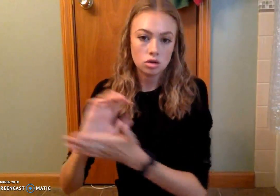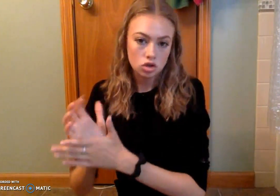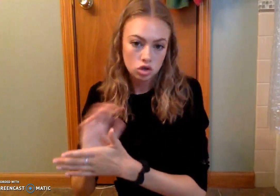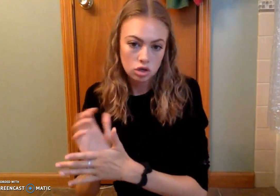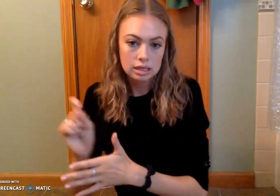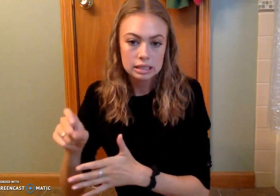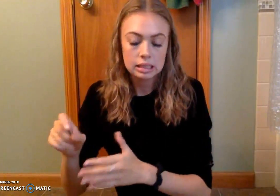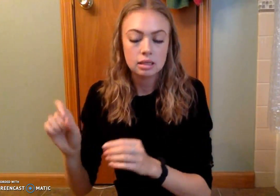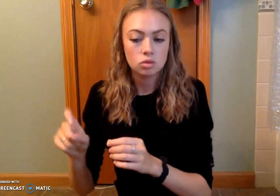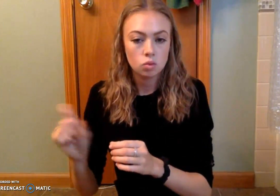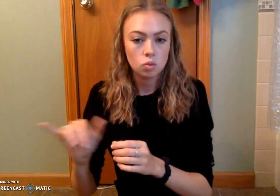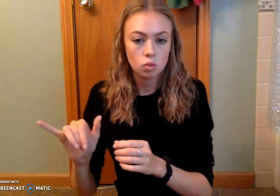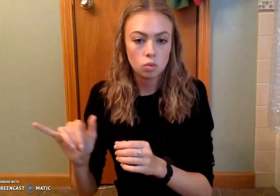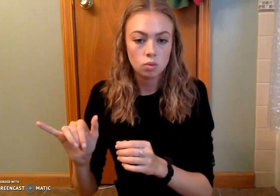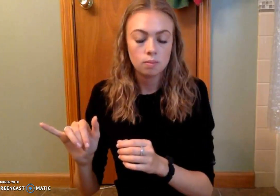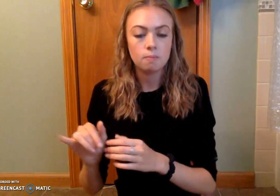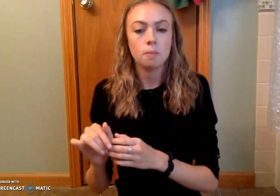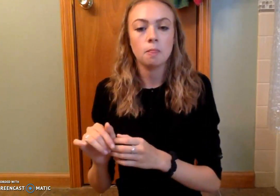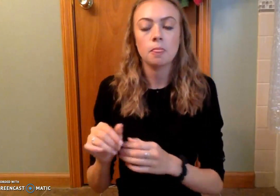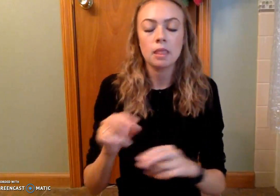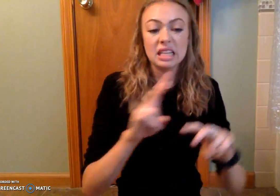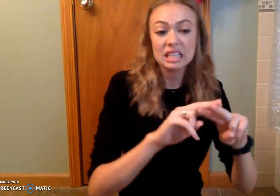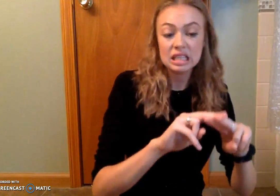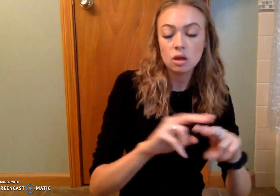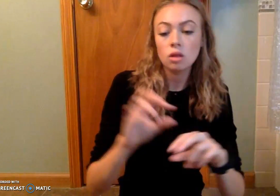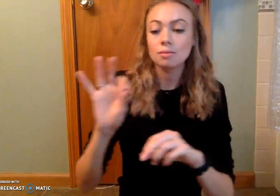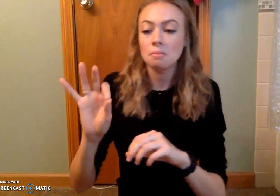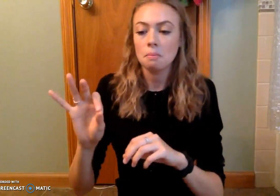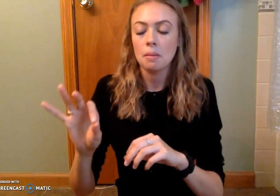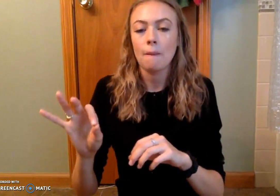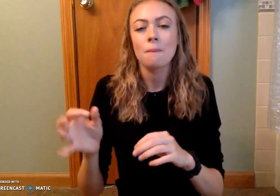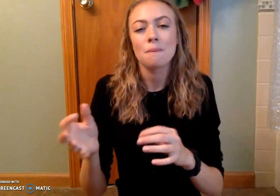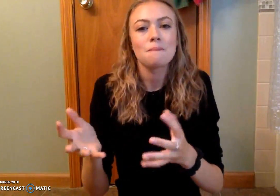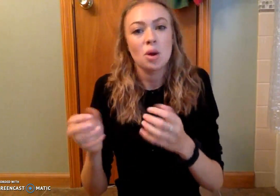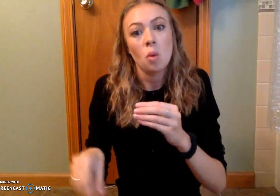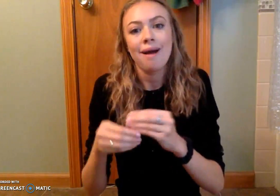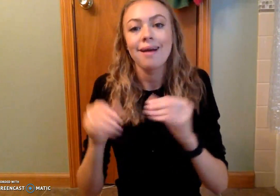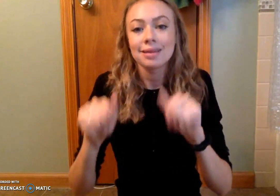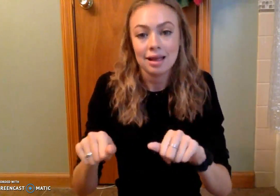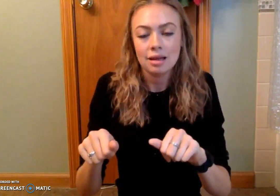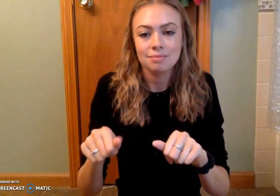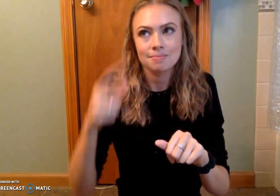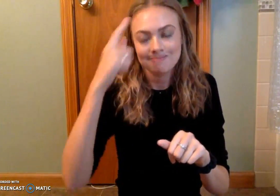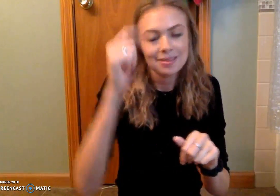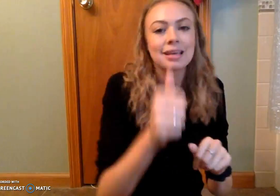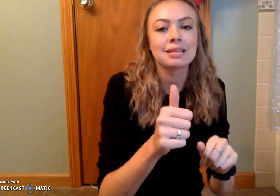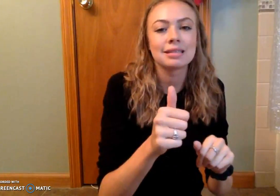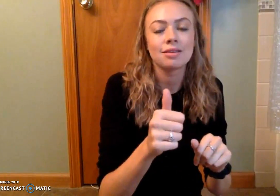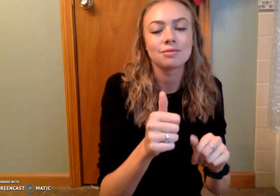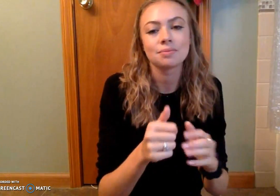Salt and pepper to taste. Some people are calling low salt, and I understand that,